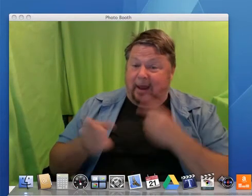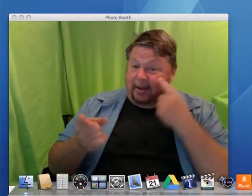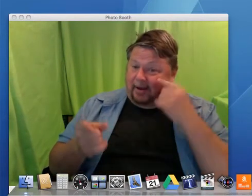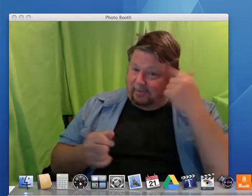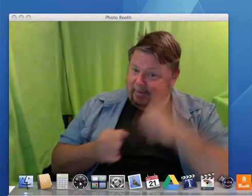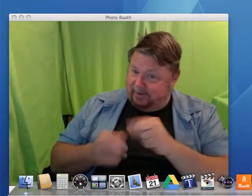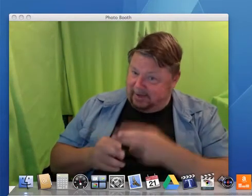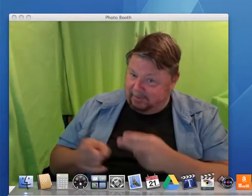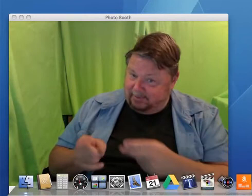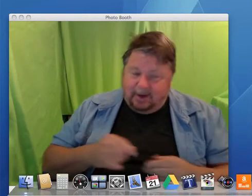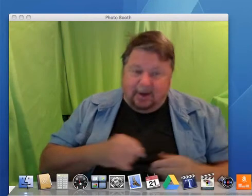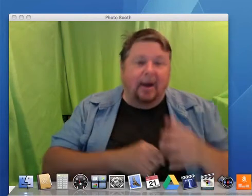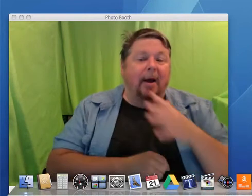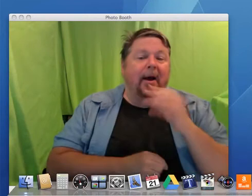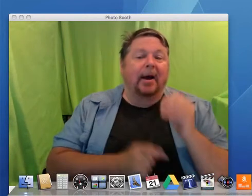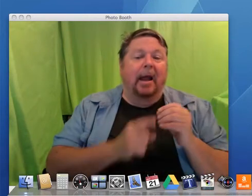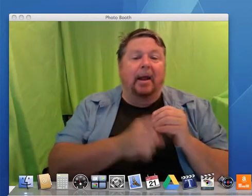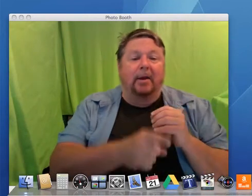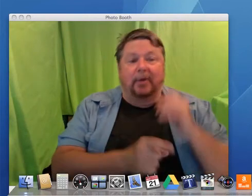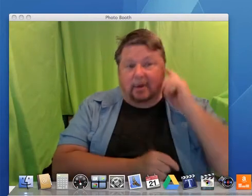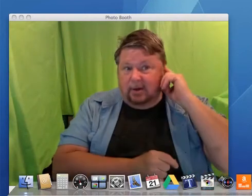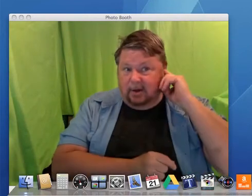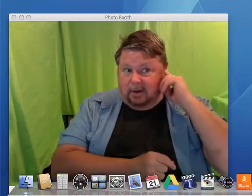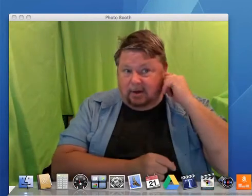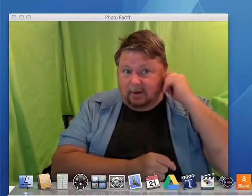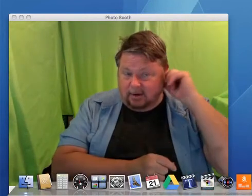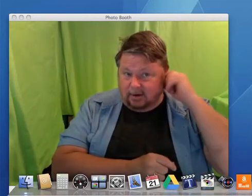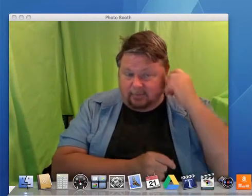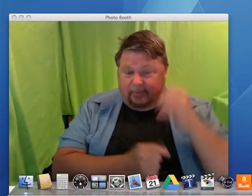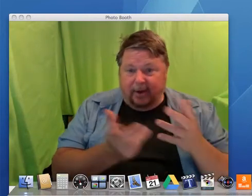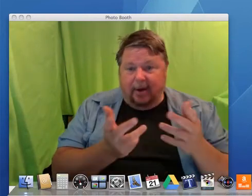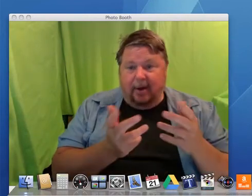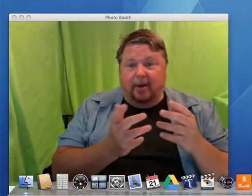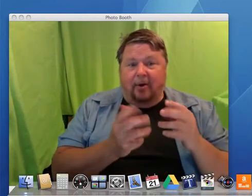I think the name, and the